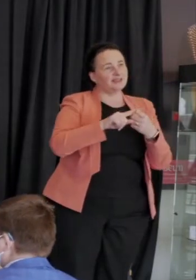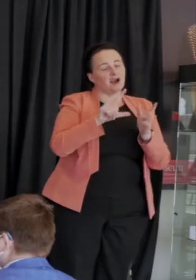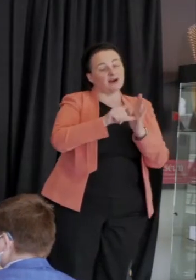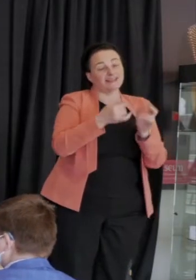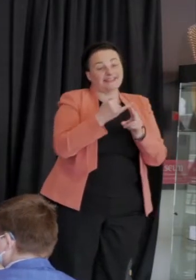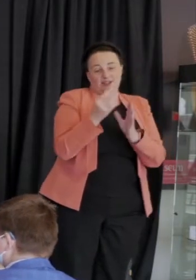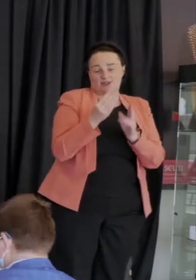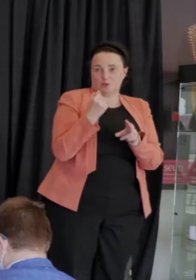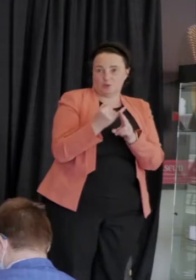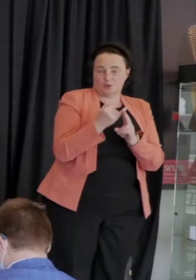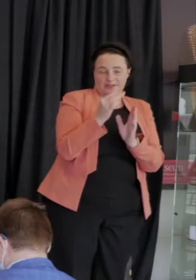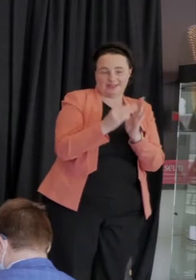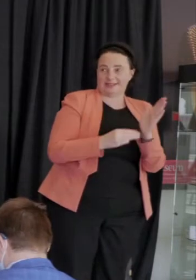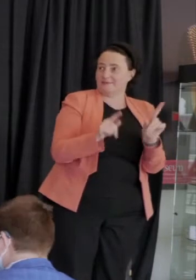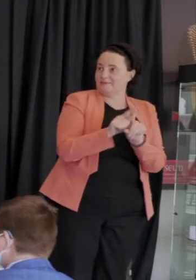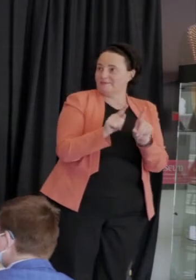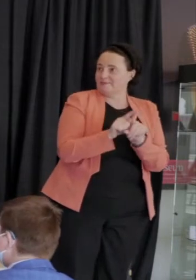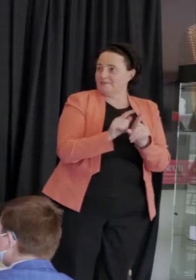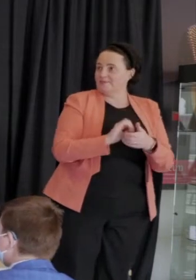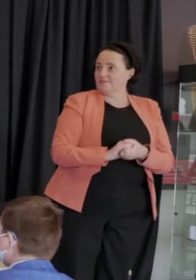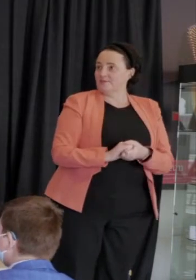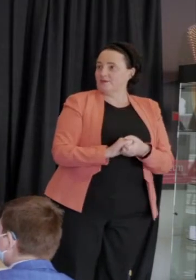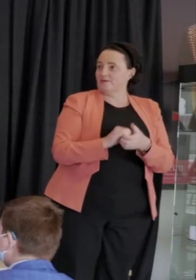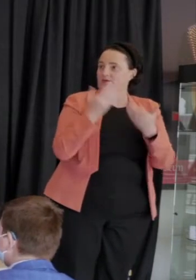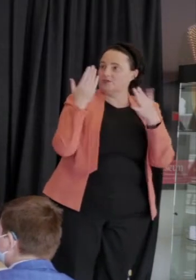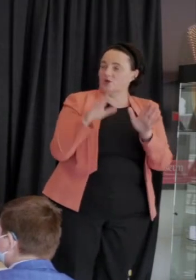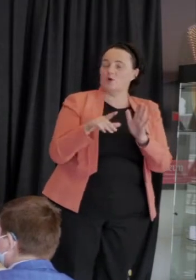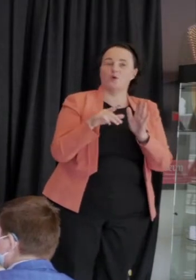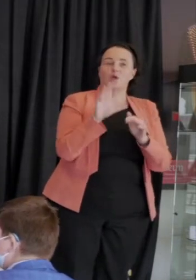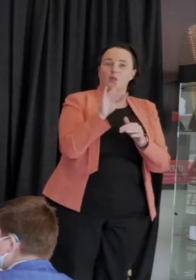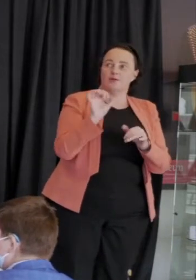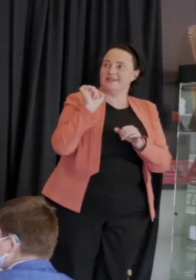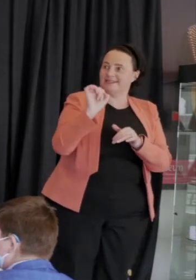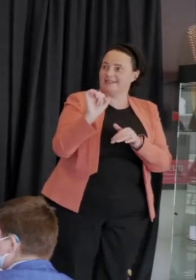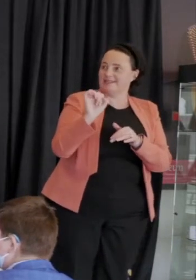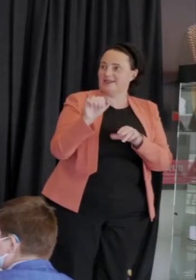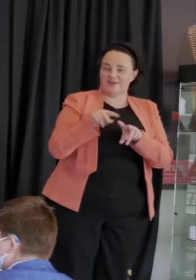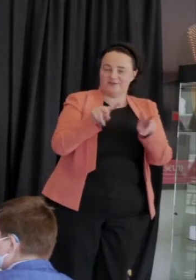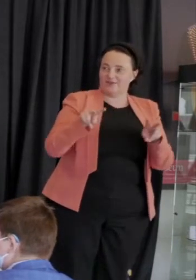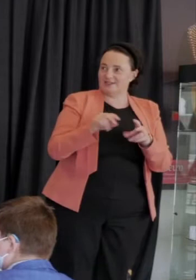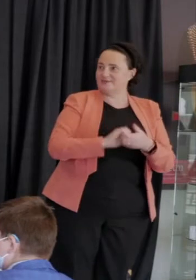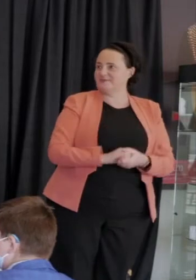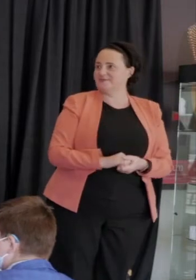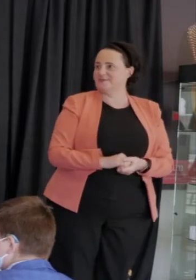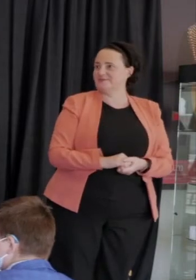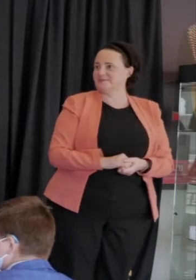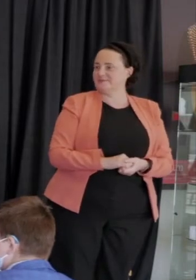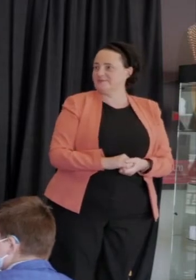But we will play Luke's video, which will tell us a little bit more about the film. So if we could cue that, please. Thanks.